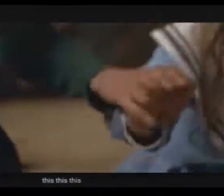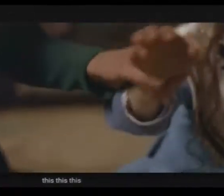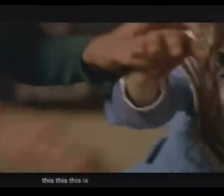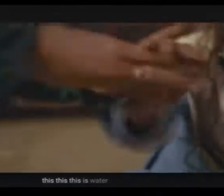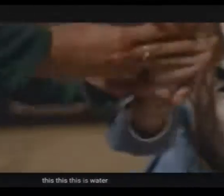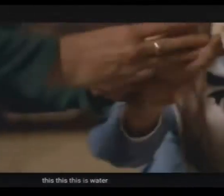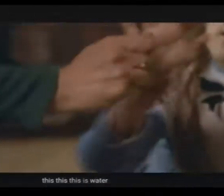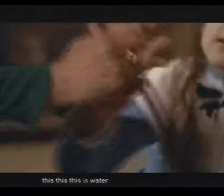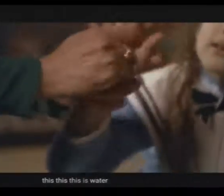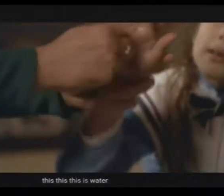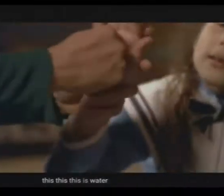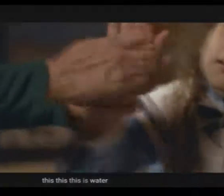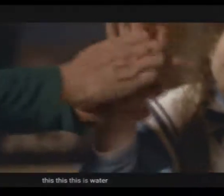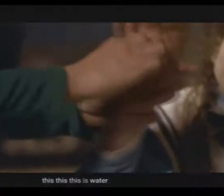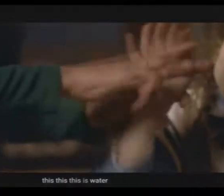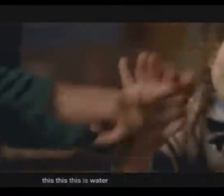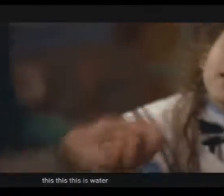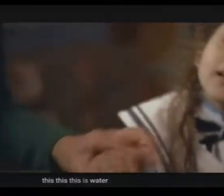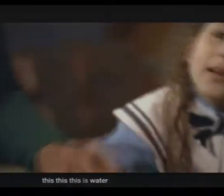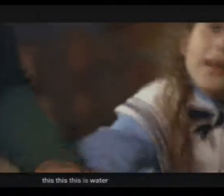This is water.